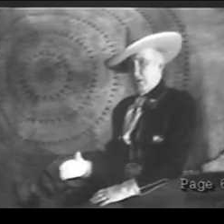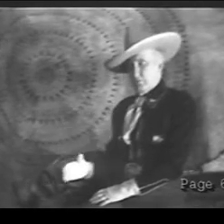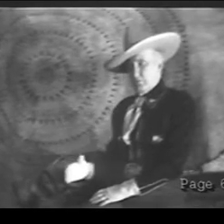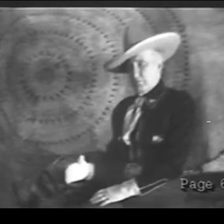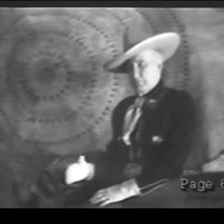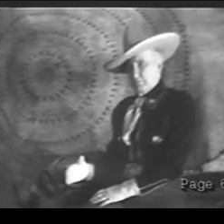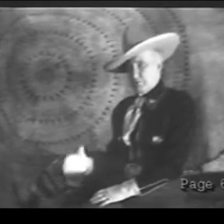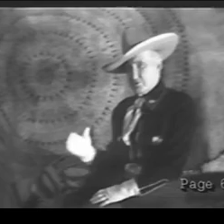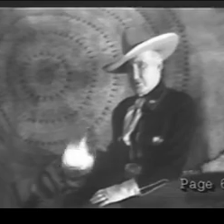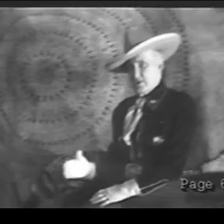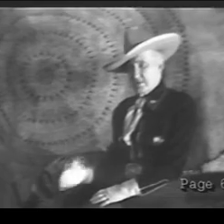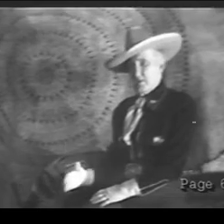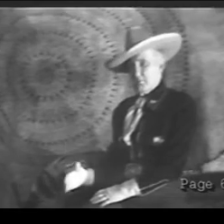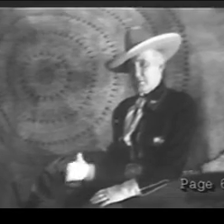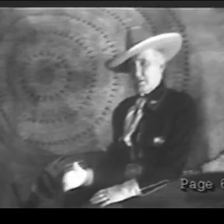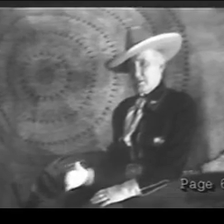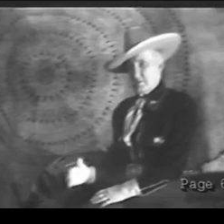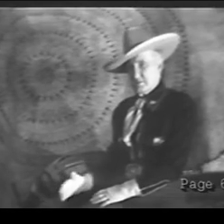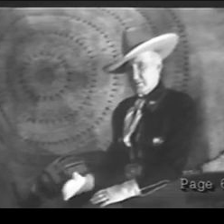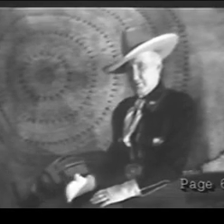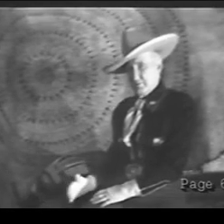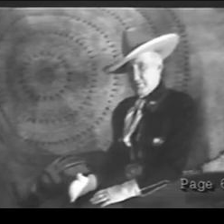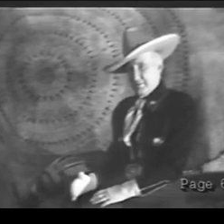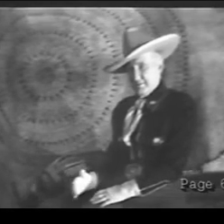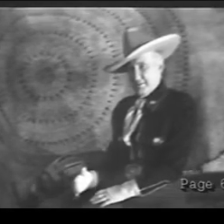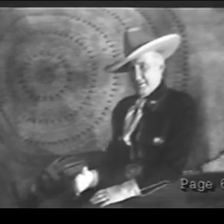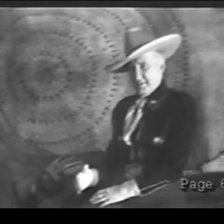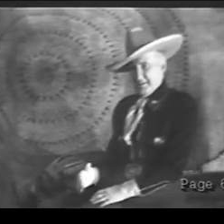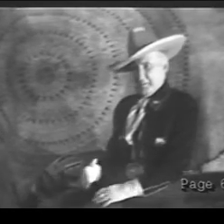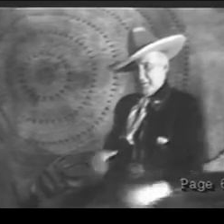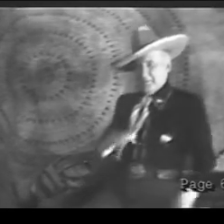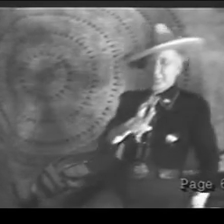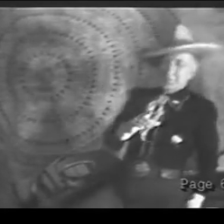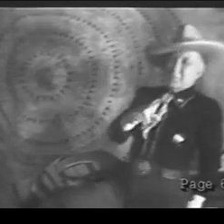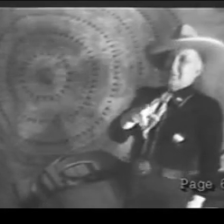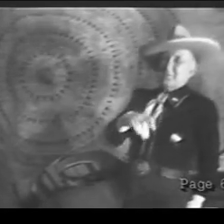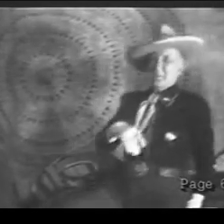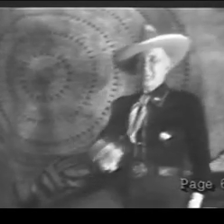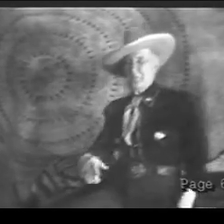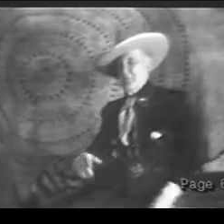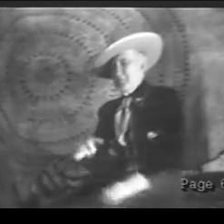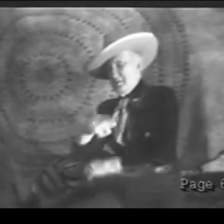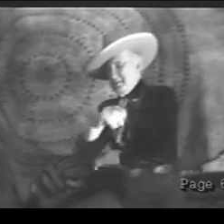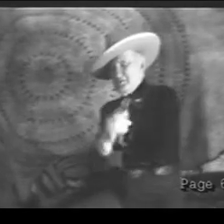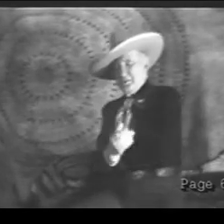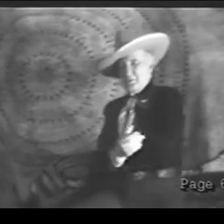allowed to sit down beside his sister. Well, to point something up for you, it is rather